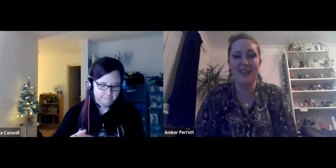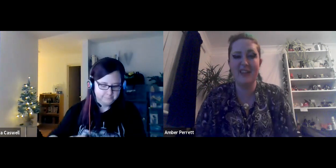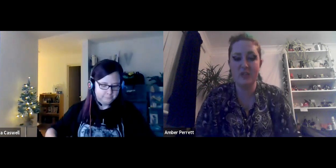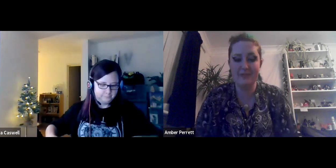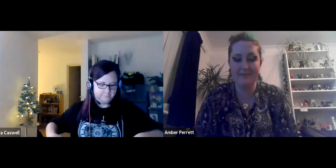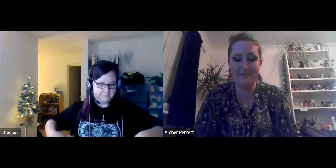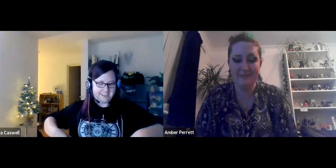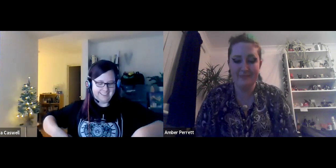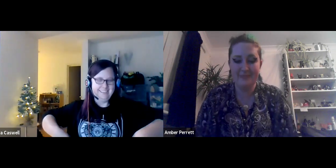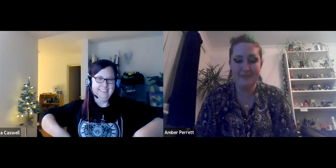ish.